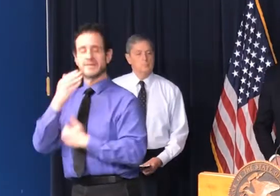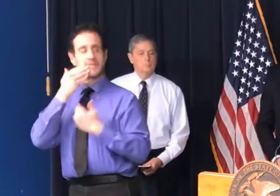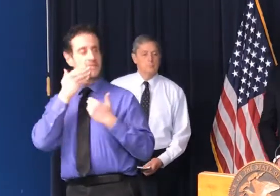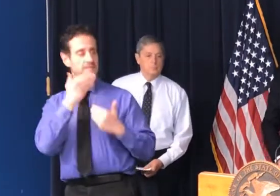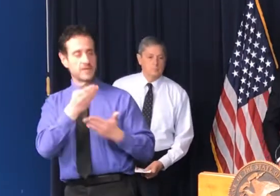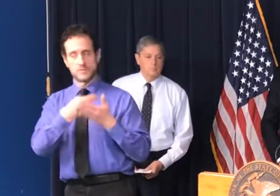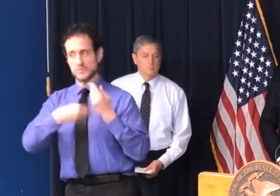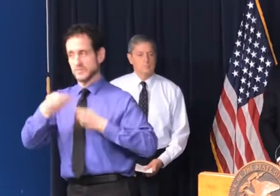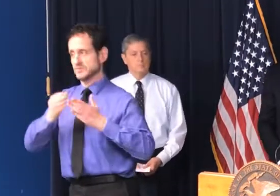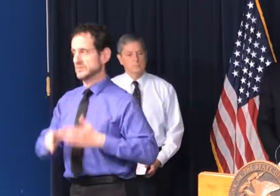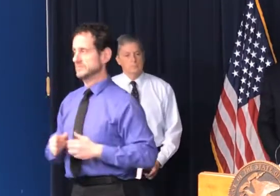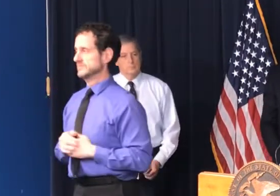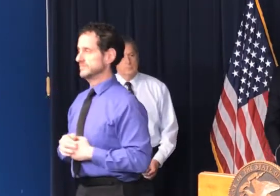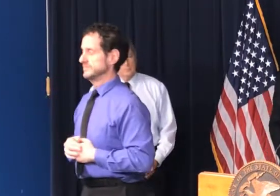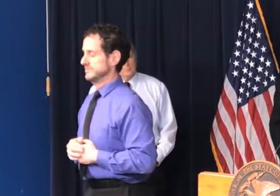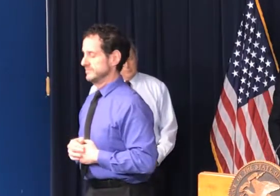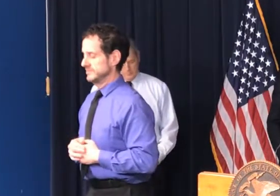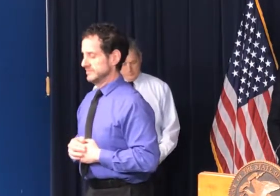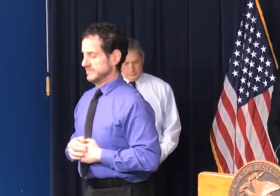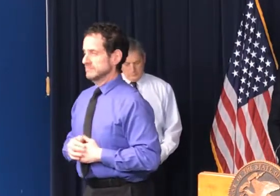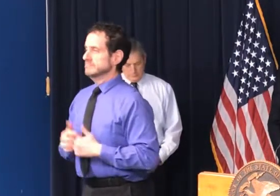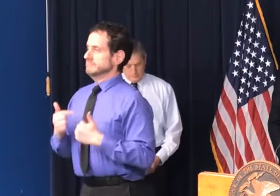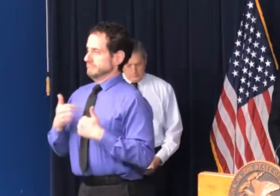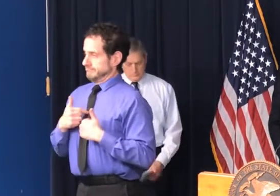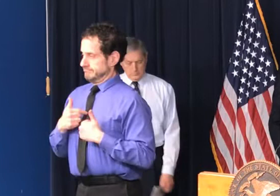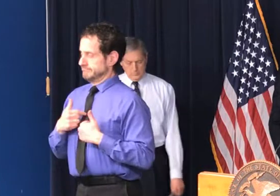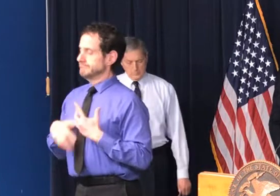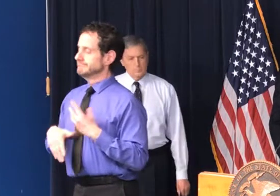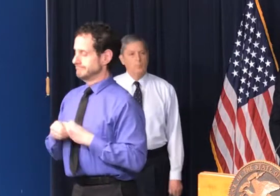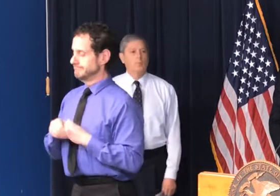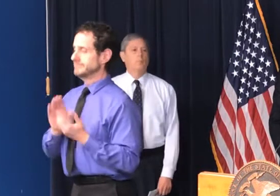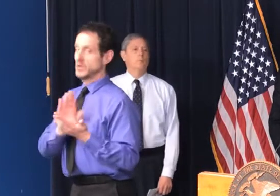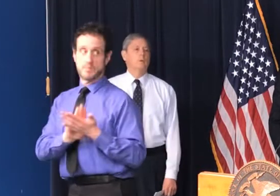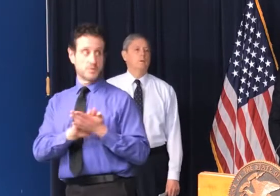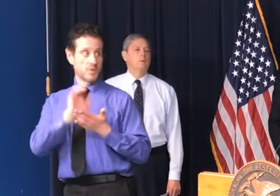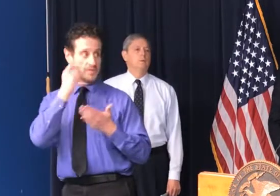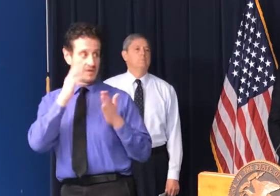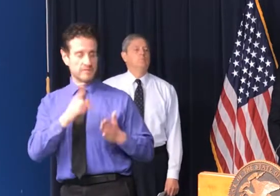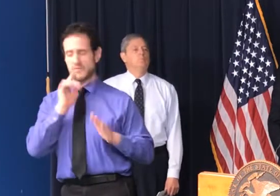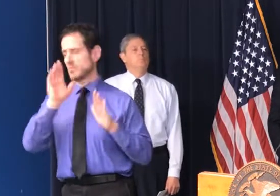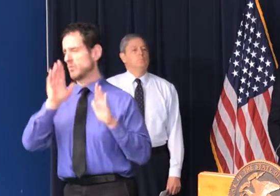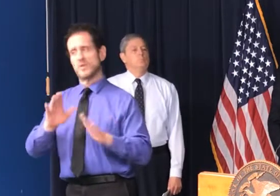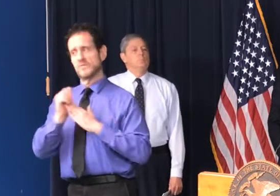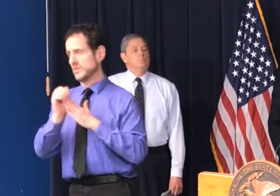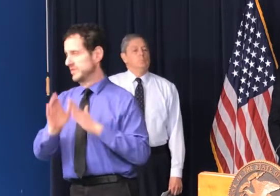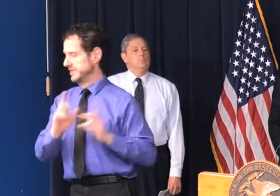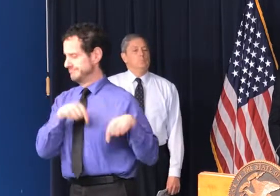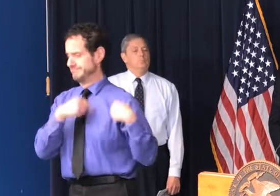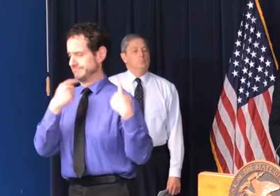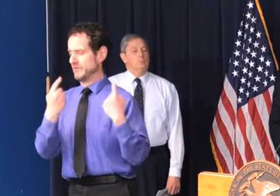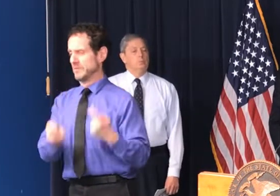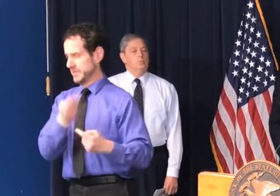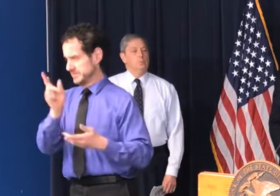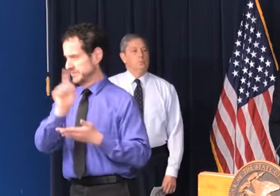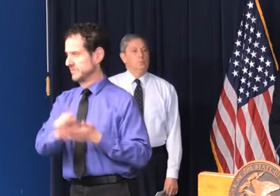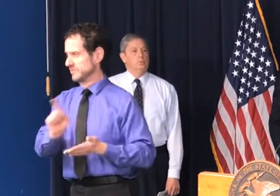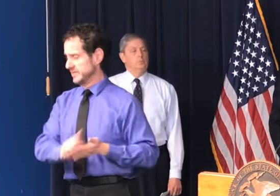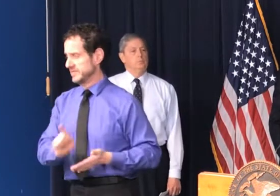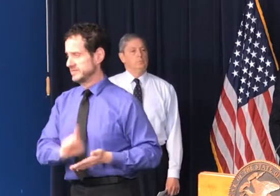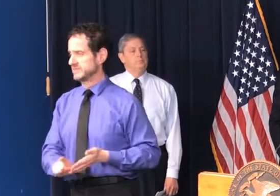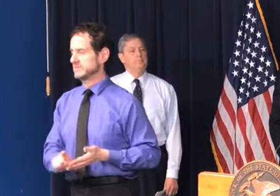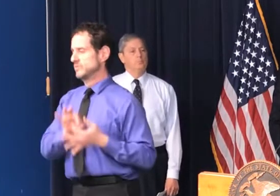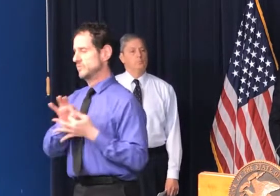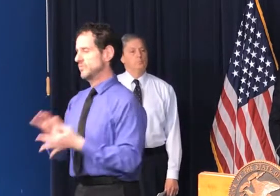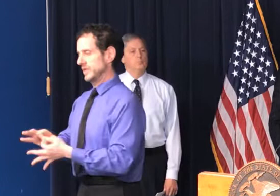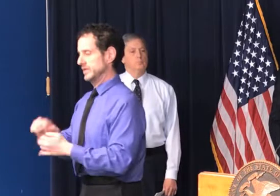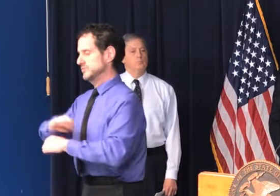Thank you, Treasurer. I would also like to applaud Governor Pritzker for his incredible leadership over the past several weeks